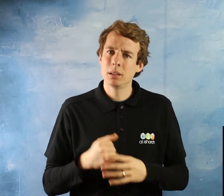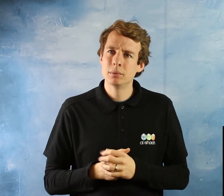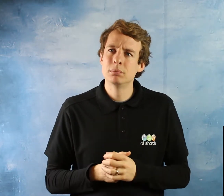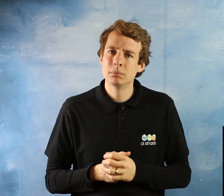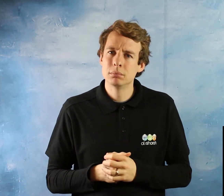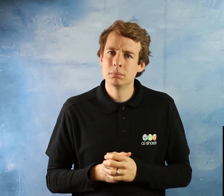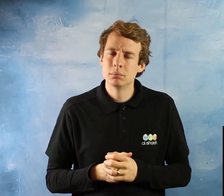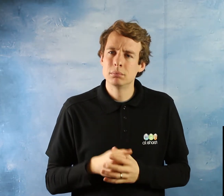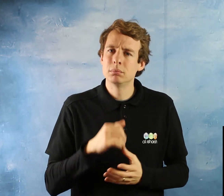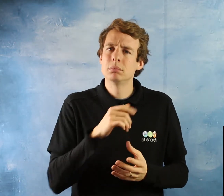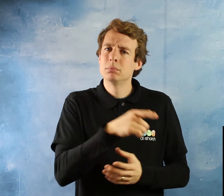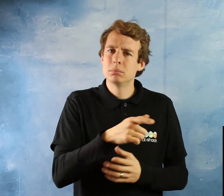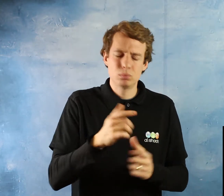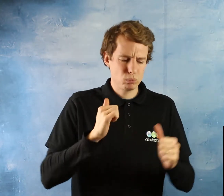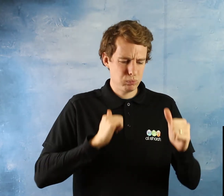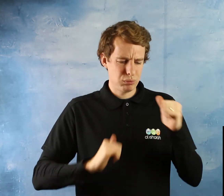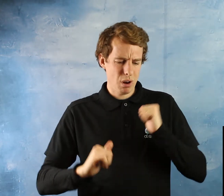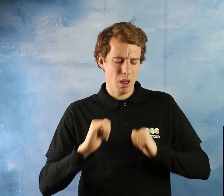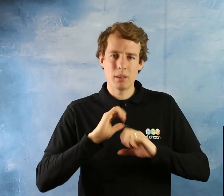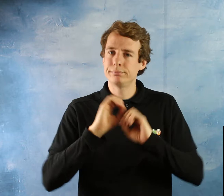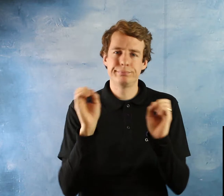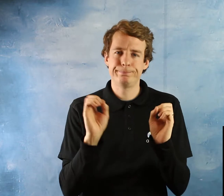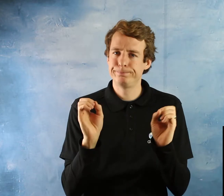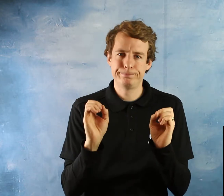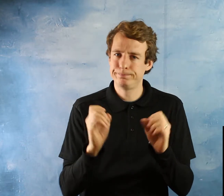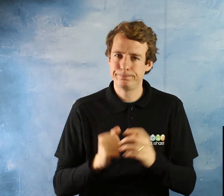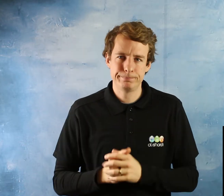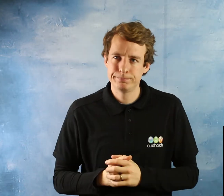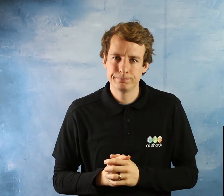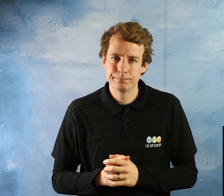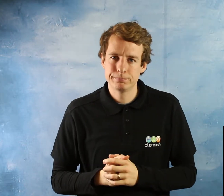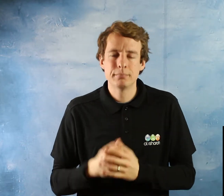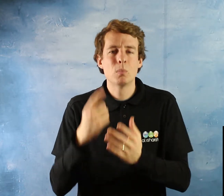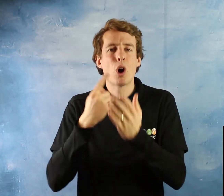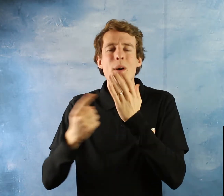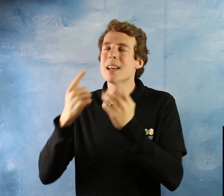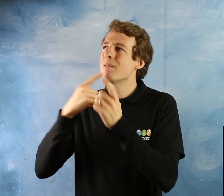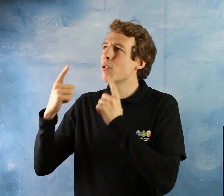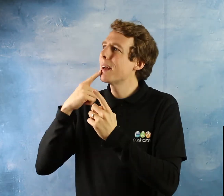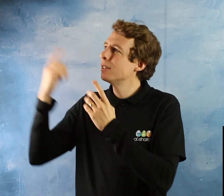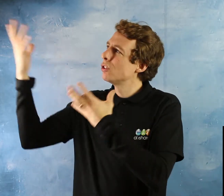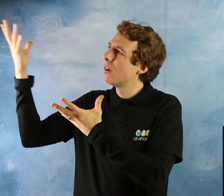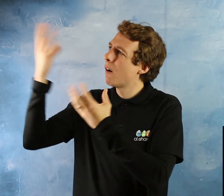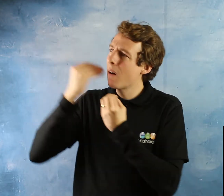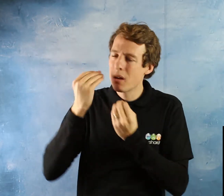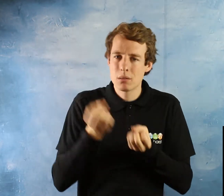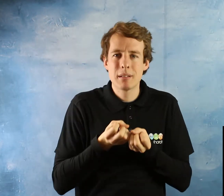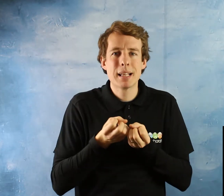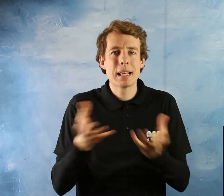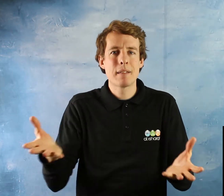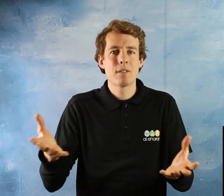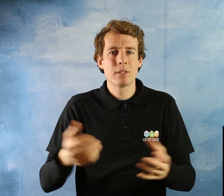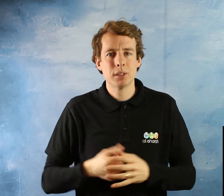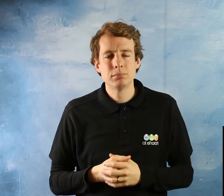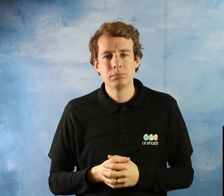proud of that. This is just information passing to us. As a prophet, and not